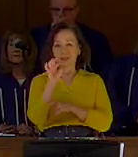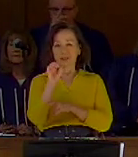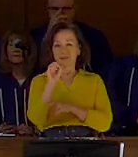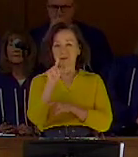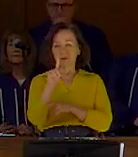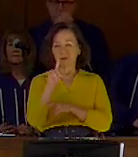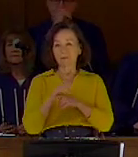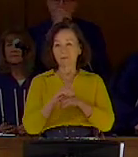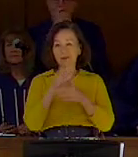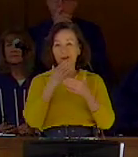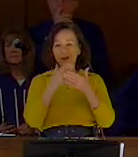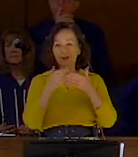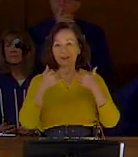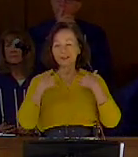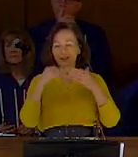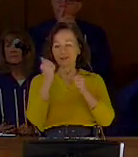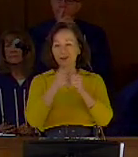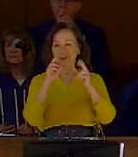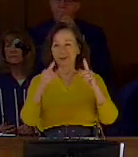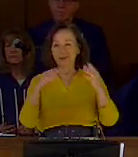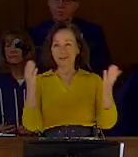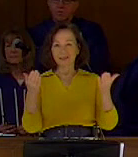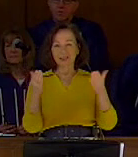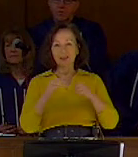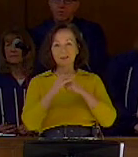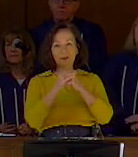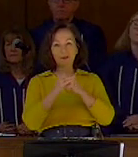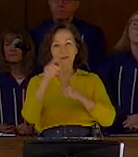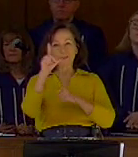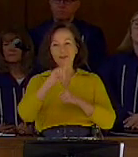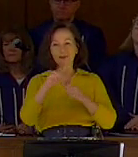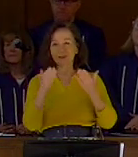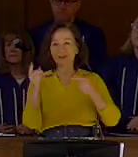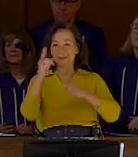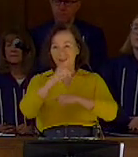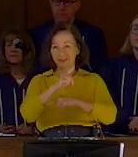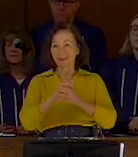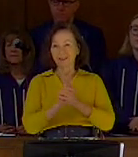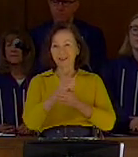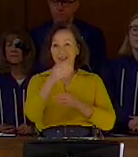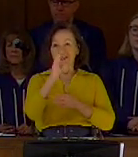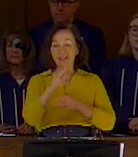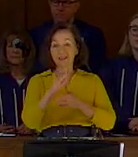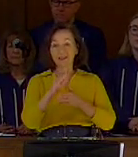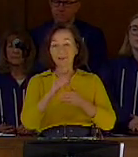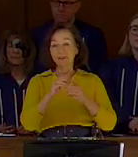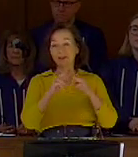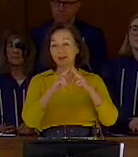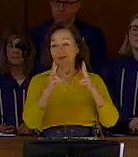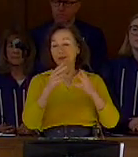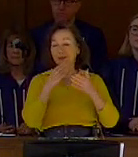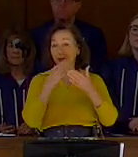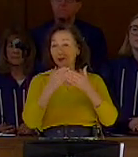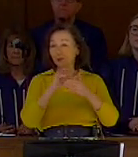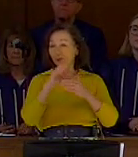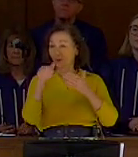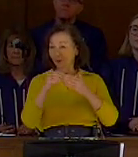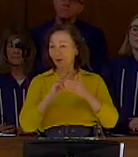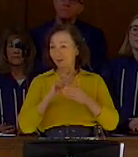832-773-4901. Just good to have everybody here worshiping the Lord today. God has been so, so very good to all of